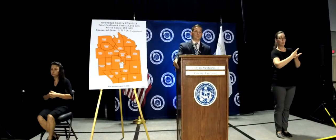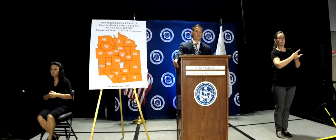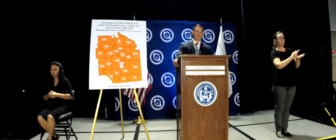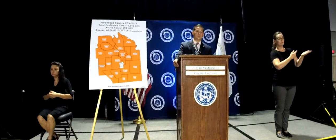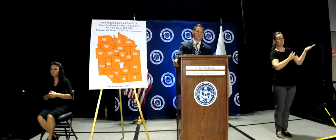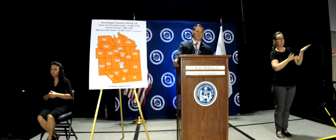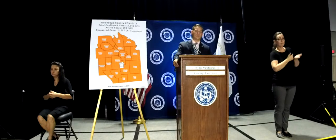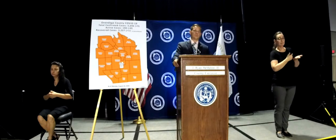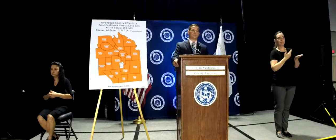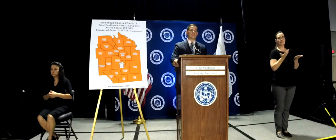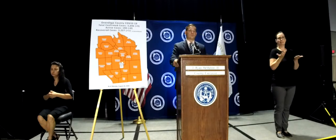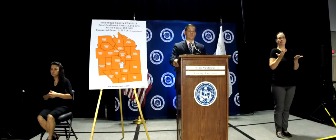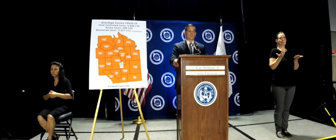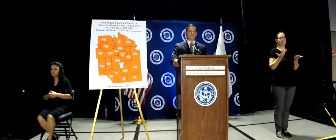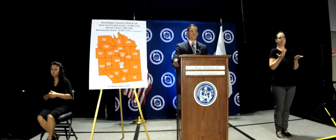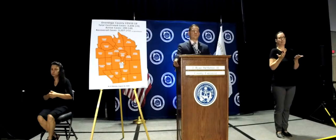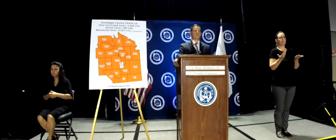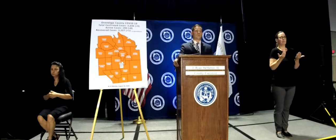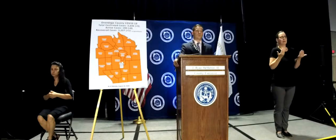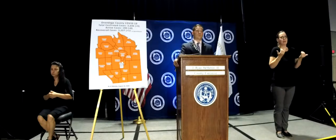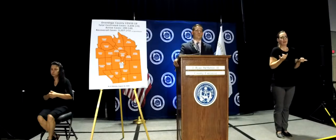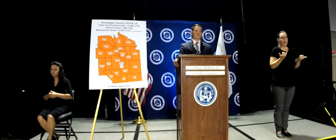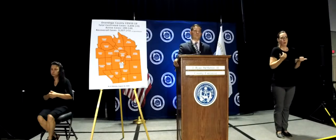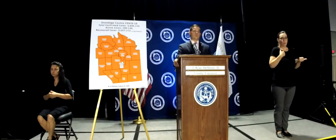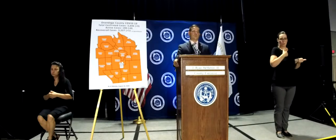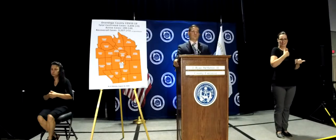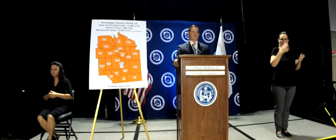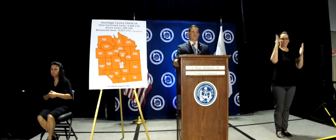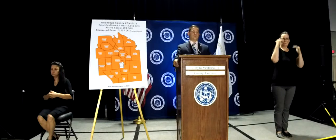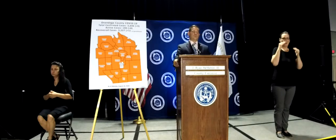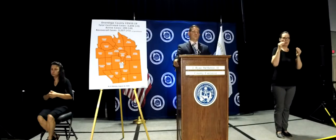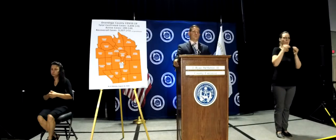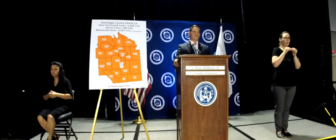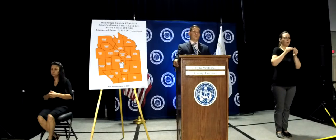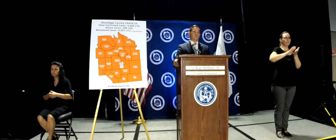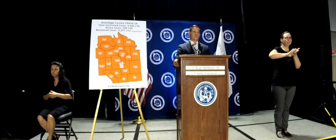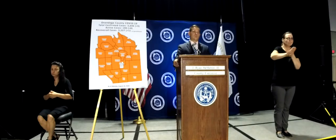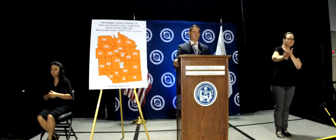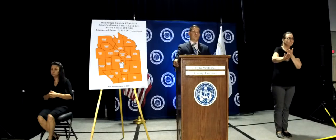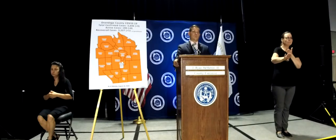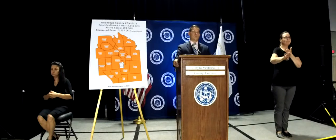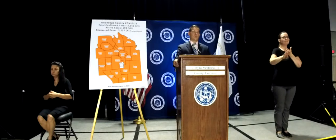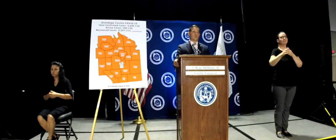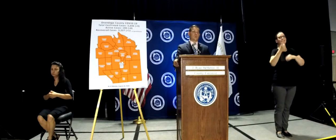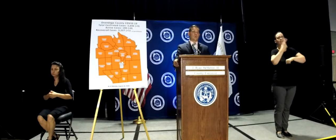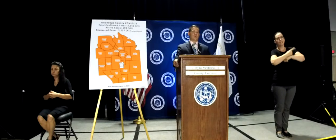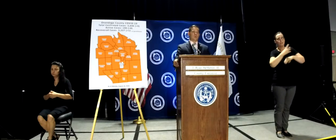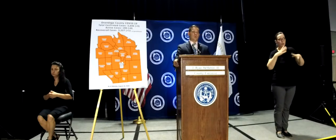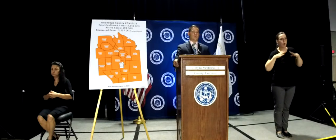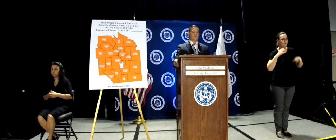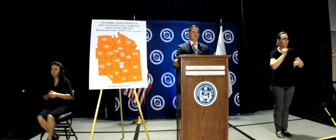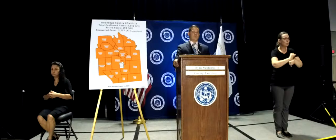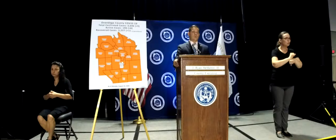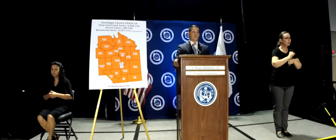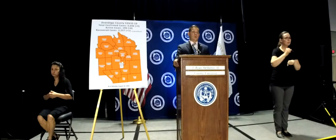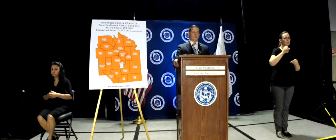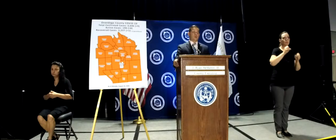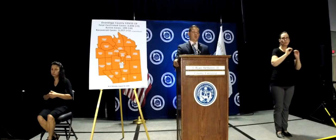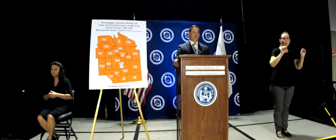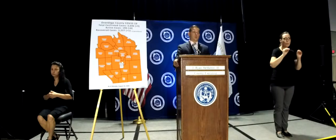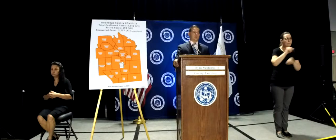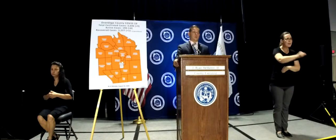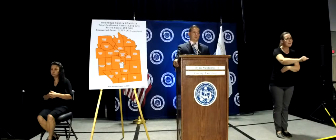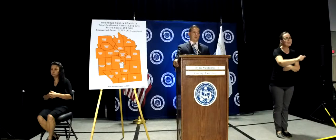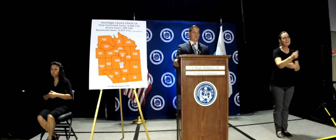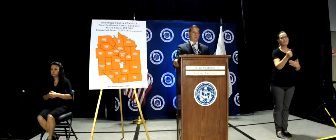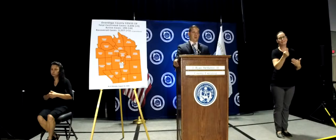something similar, furloughs, some days out of work unpaid, to at least offset in the beginning until we know more from the federal government?